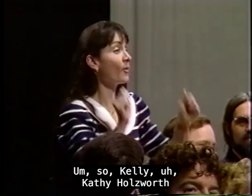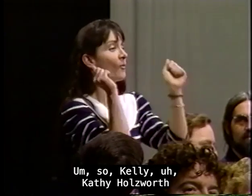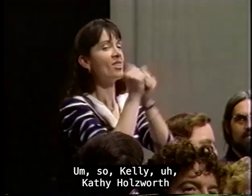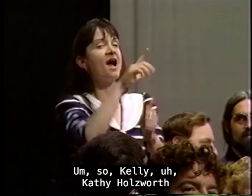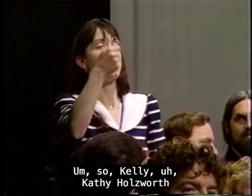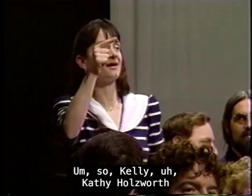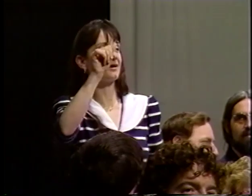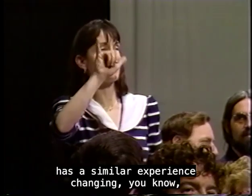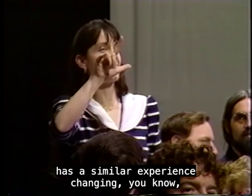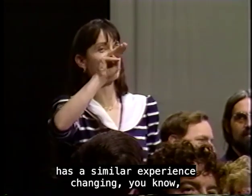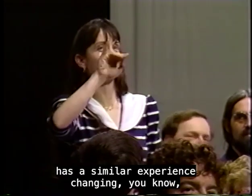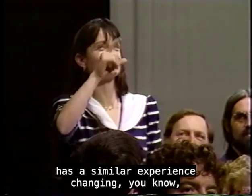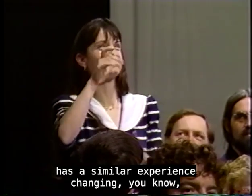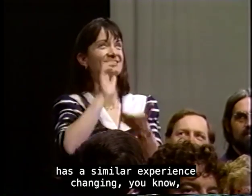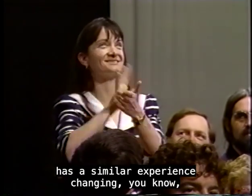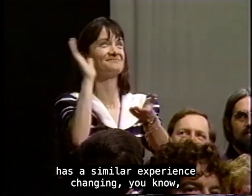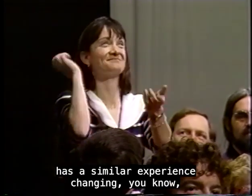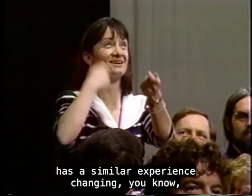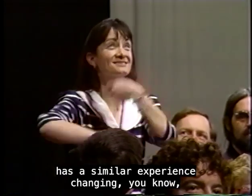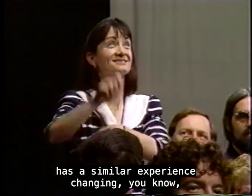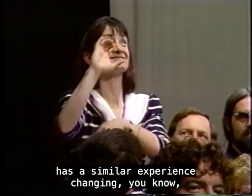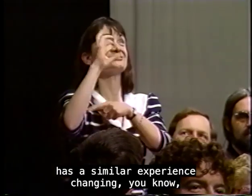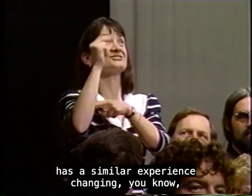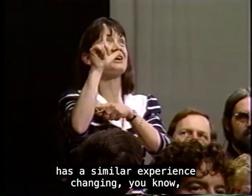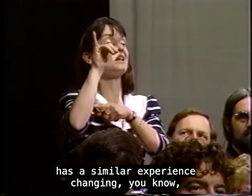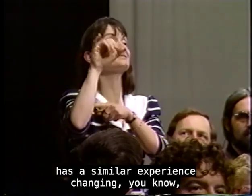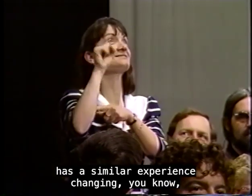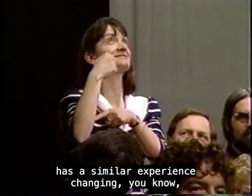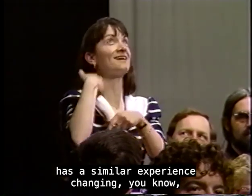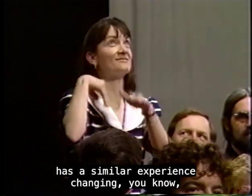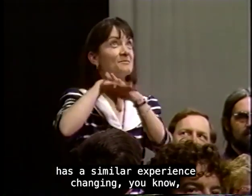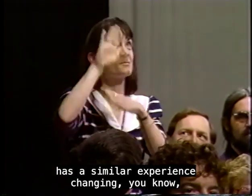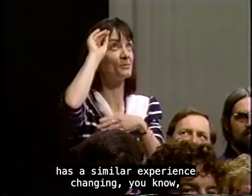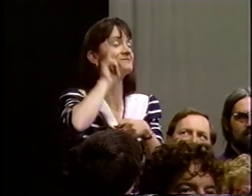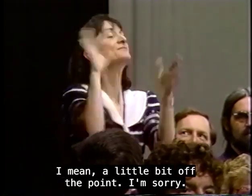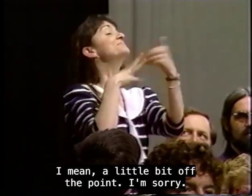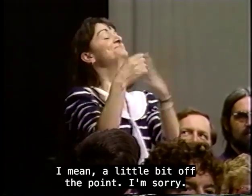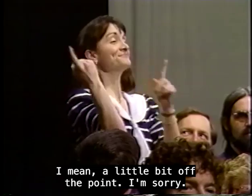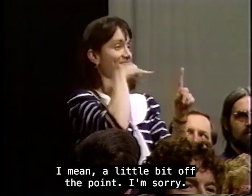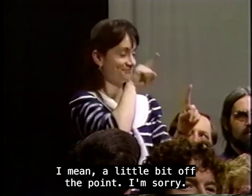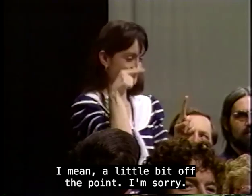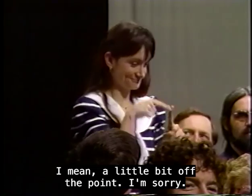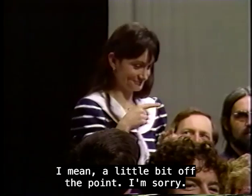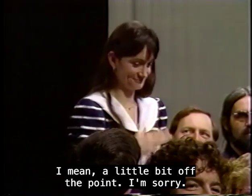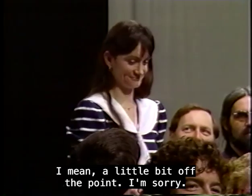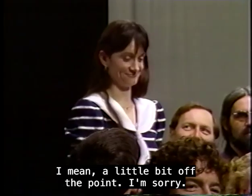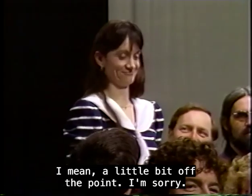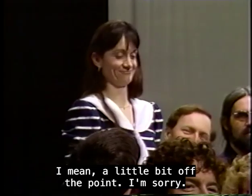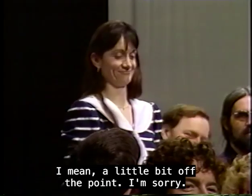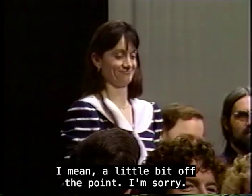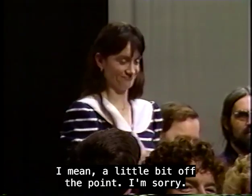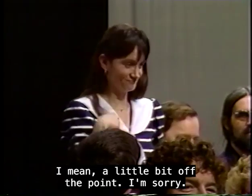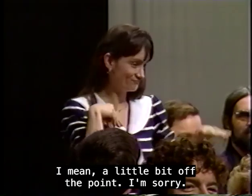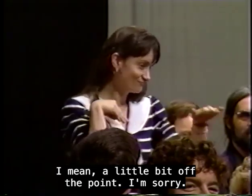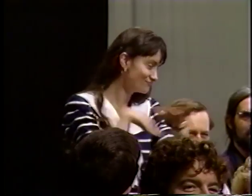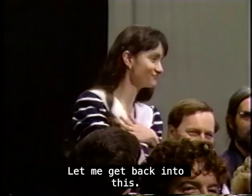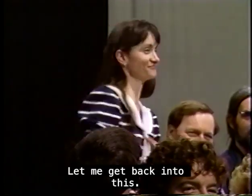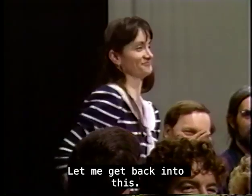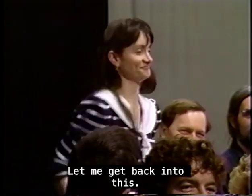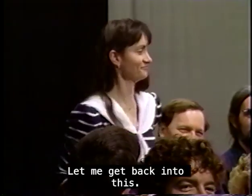Kathy Holsworth has a similar experience. Changing, you know, I mean, a little bit off the point. I'm sorry. Let me get back into